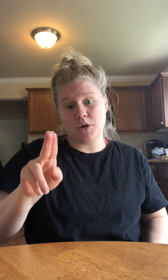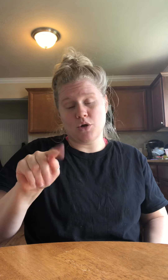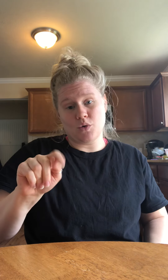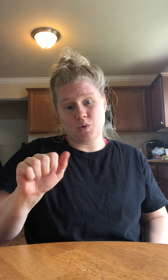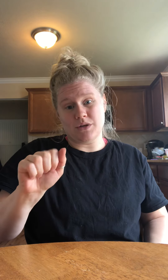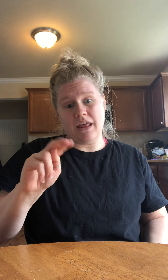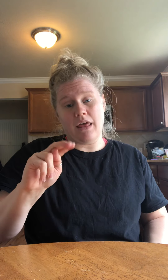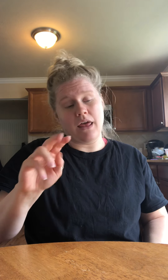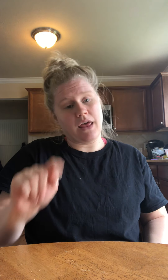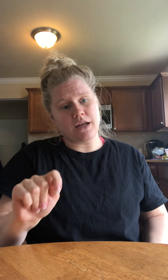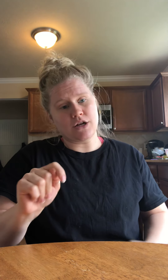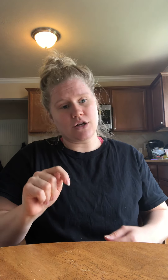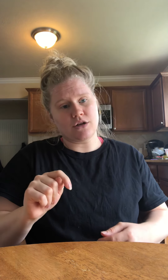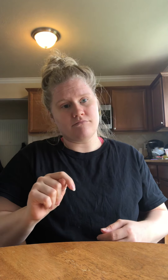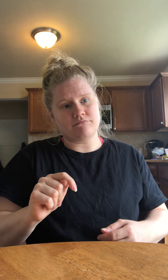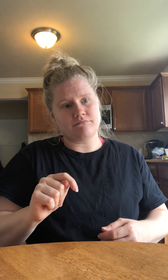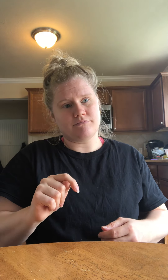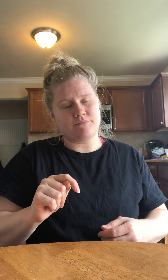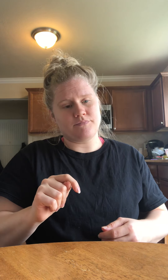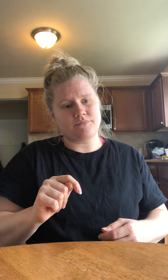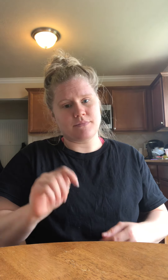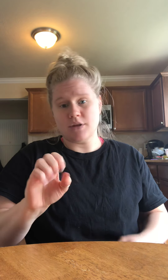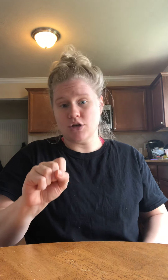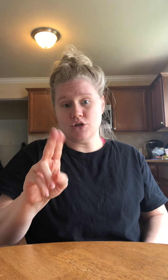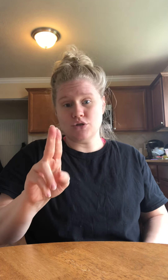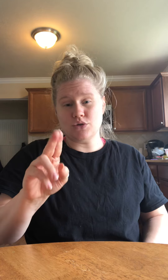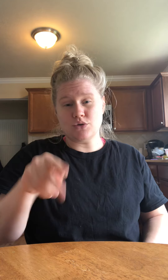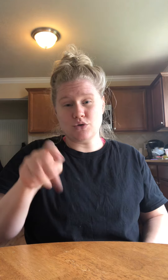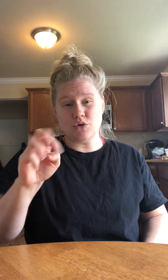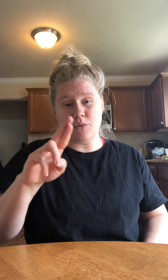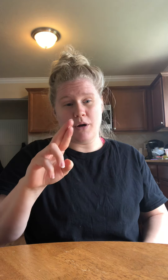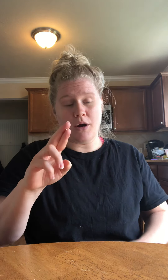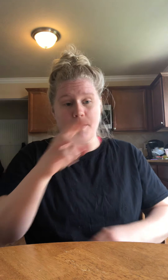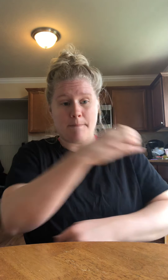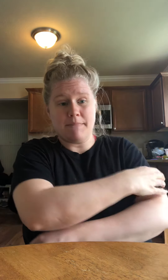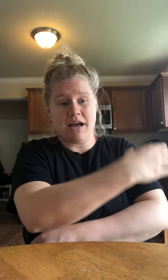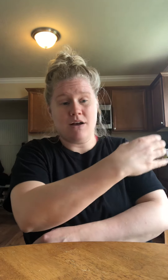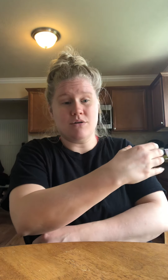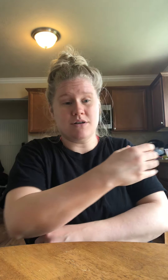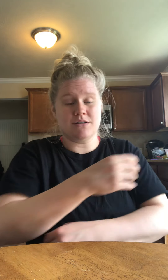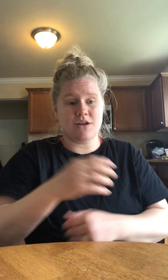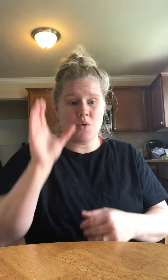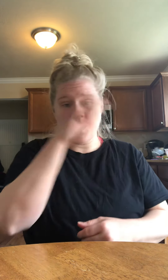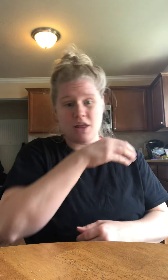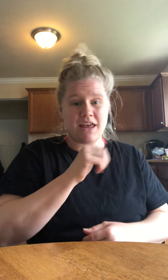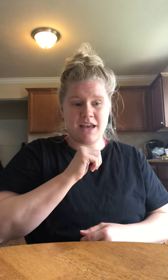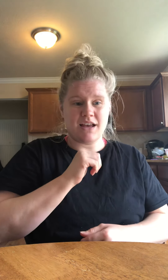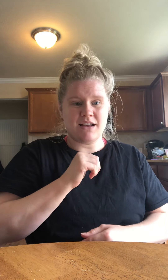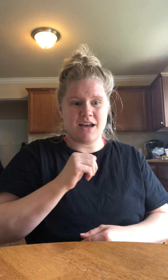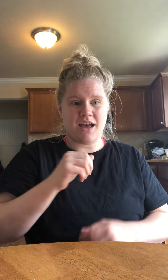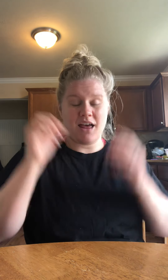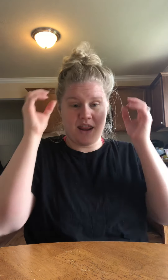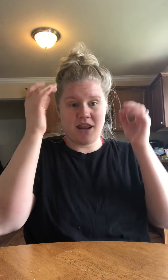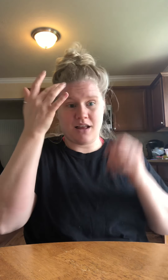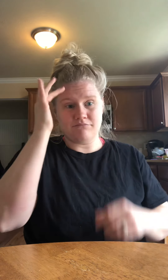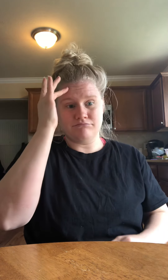transform weirdly and obnoxiously, not obeying any other rules of English pluralization. But